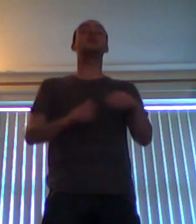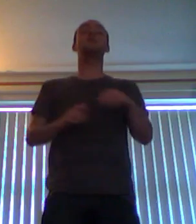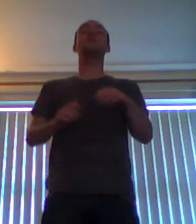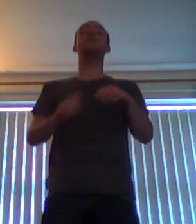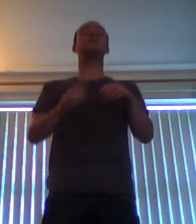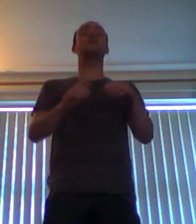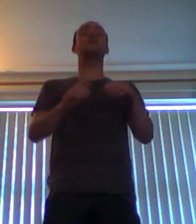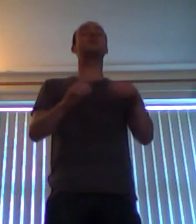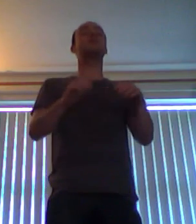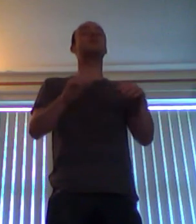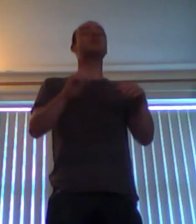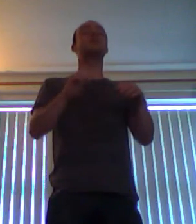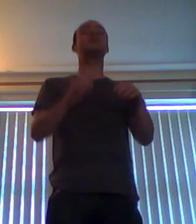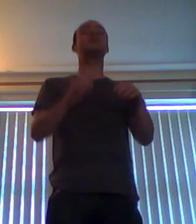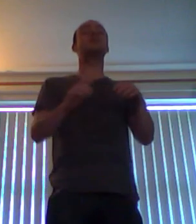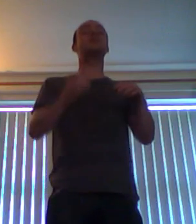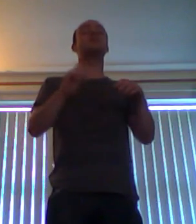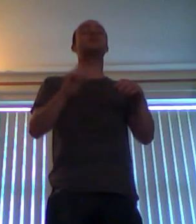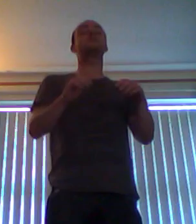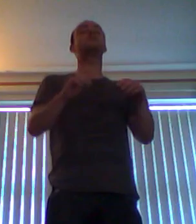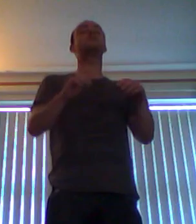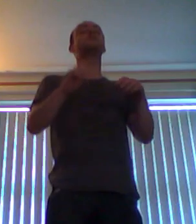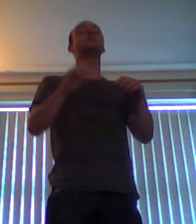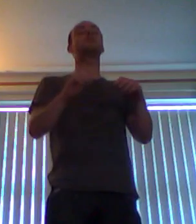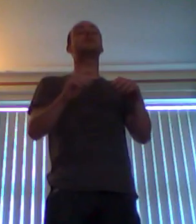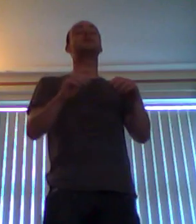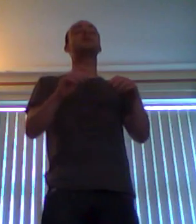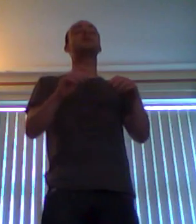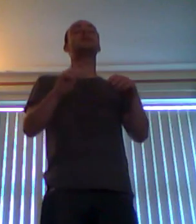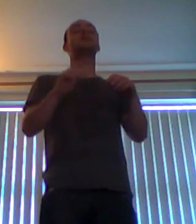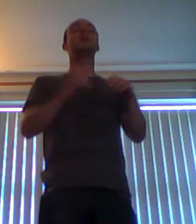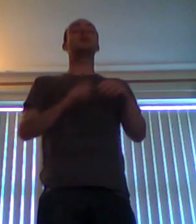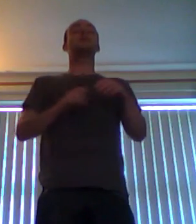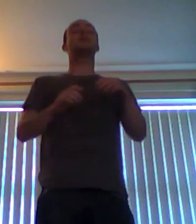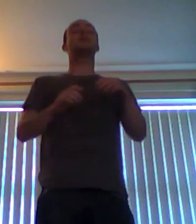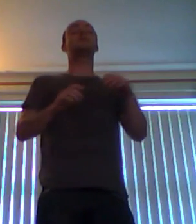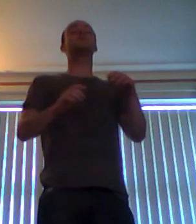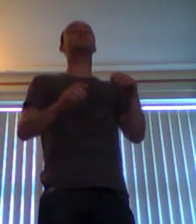beautiful in every single way. Yes, words.